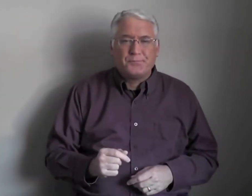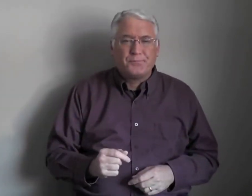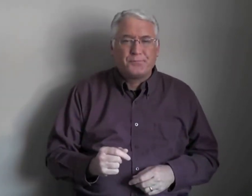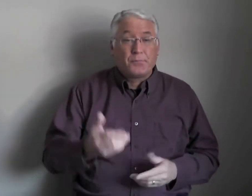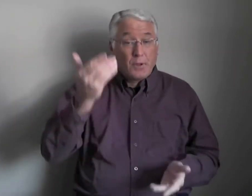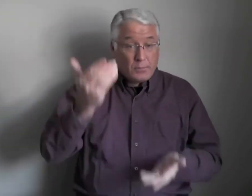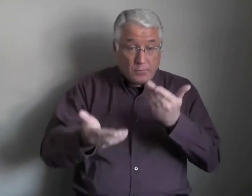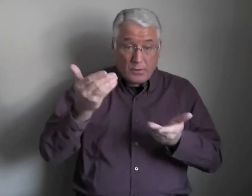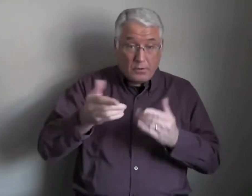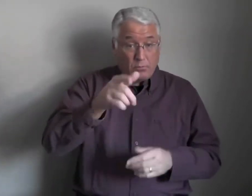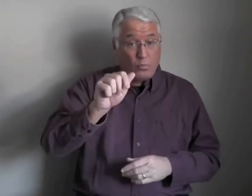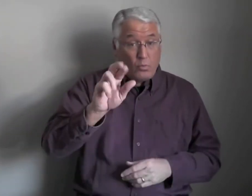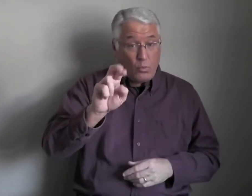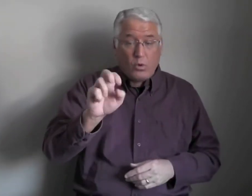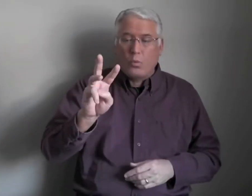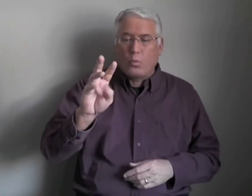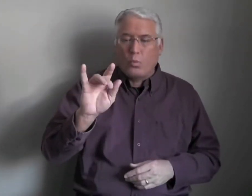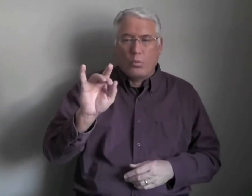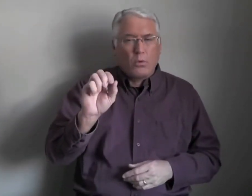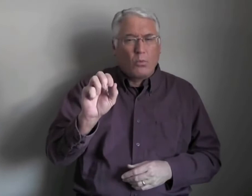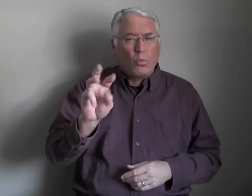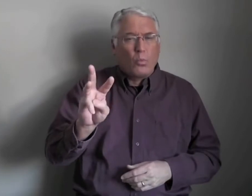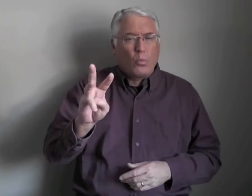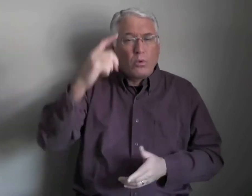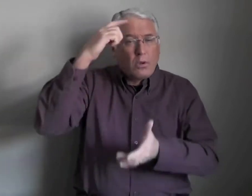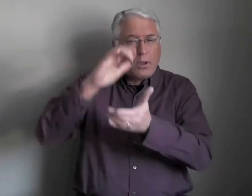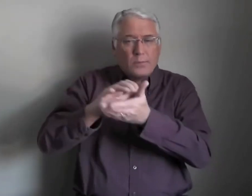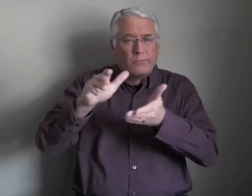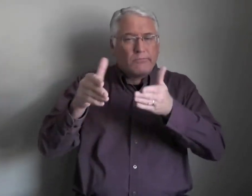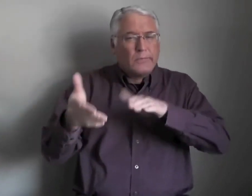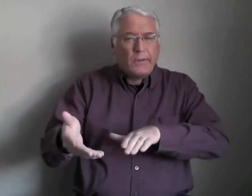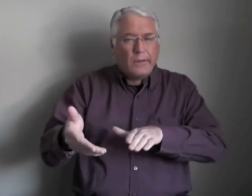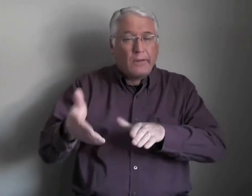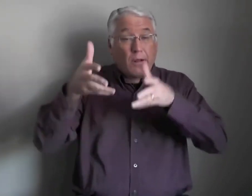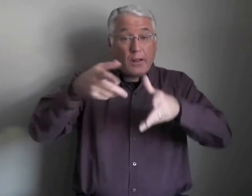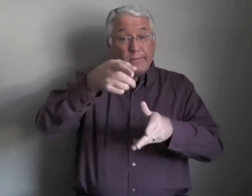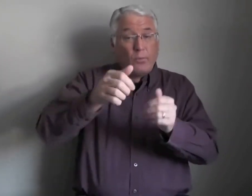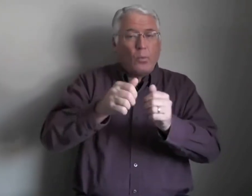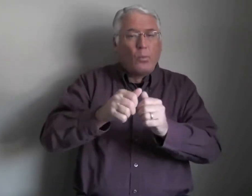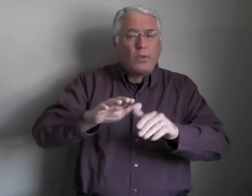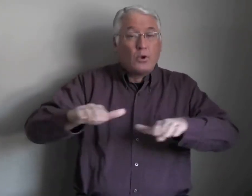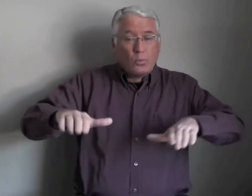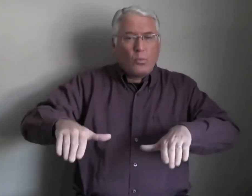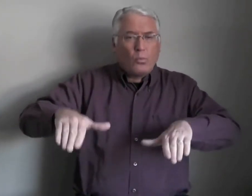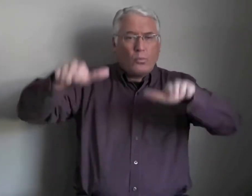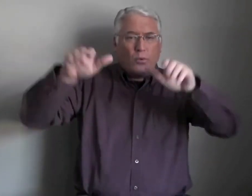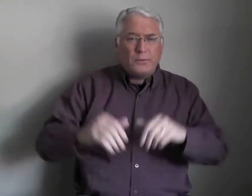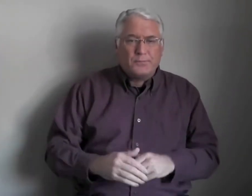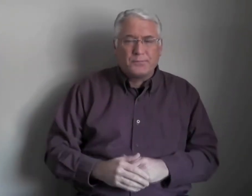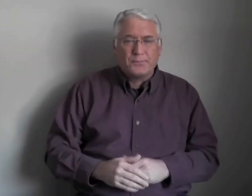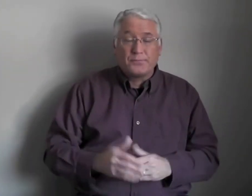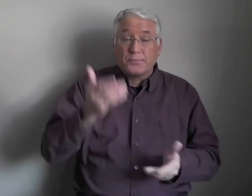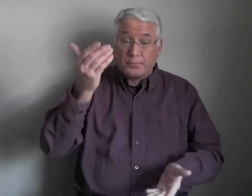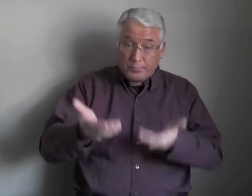addiction, or it could be another suffering. Perhaps you are a widow and you have young children to raise.